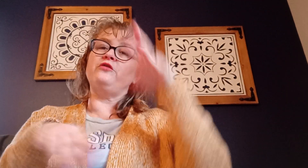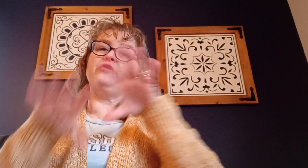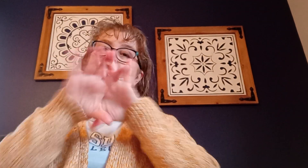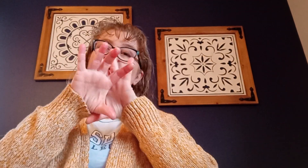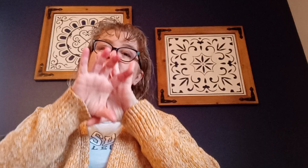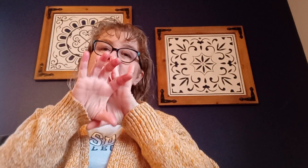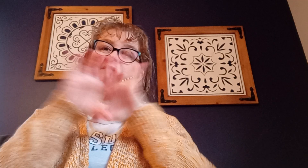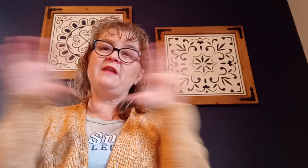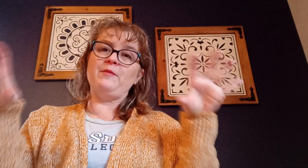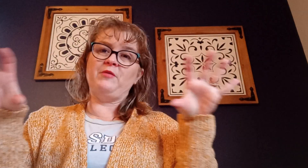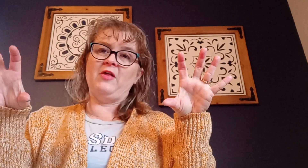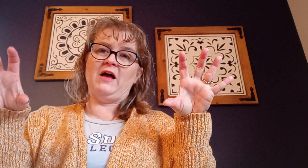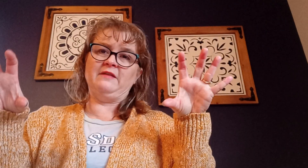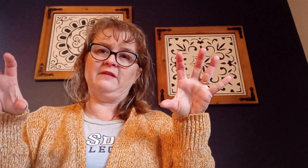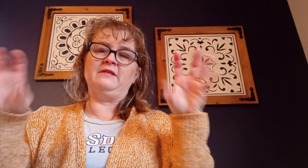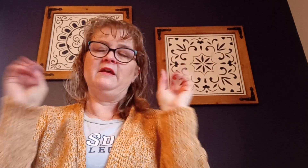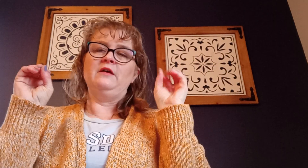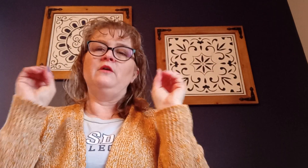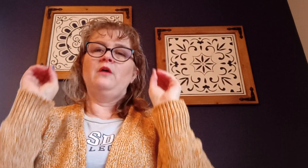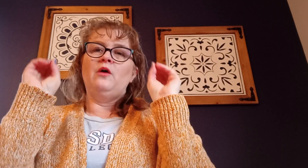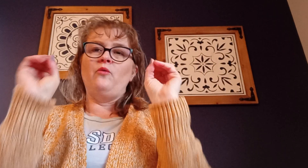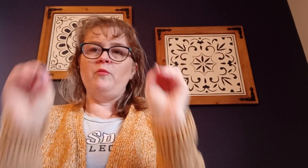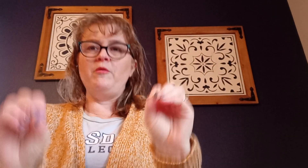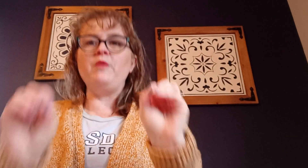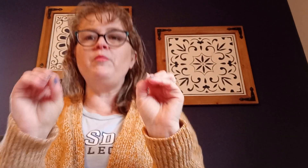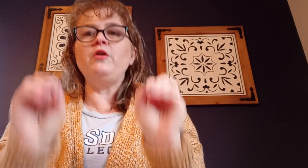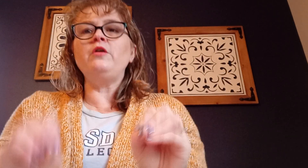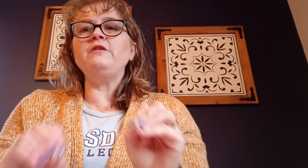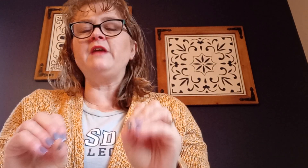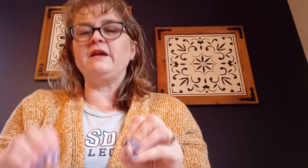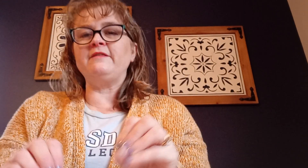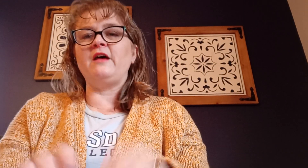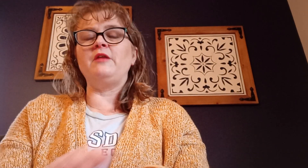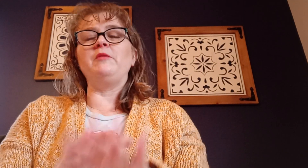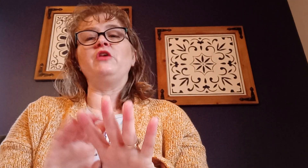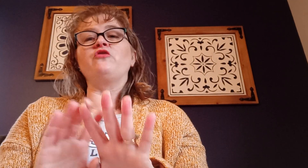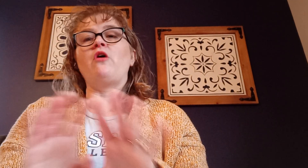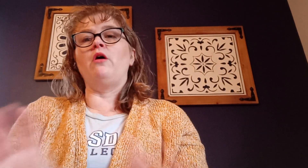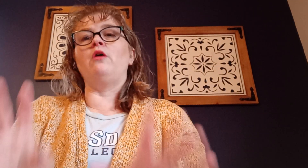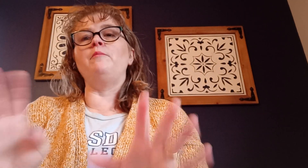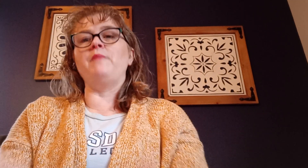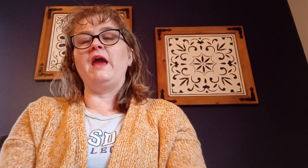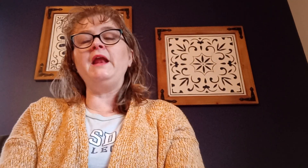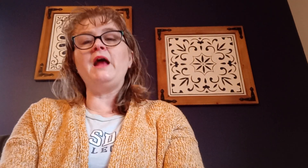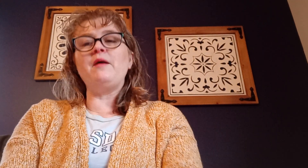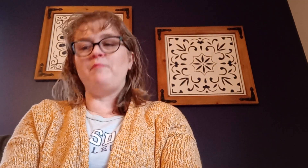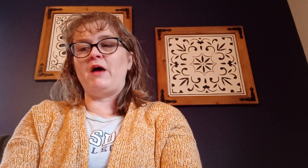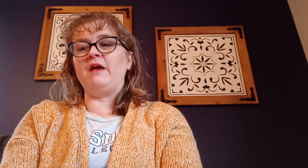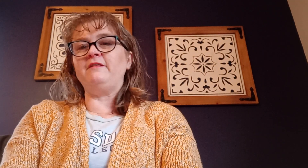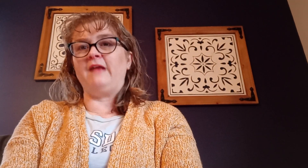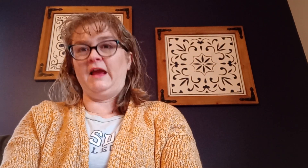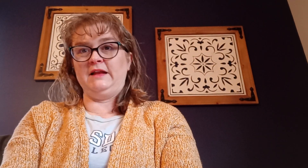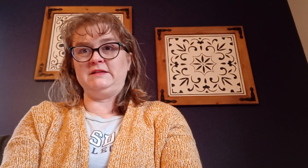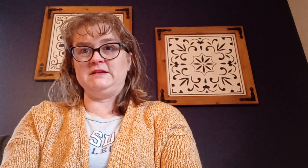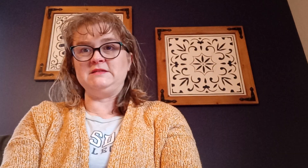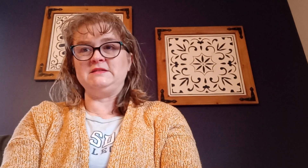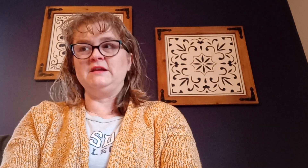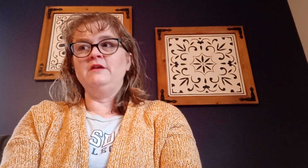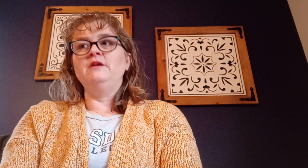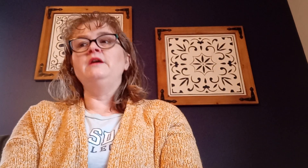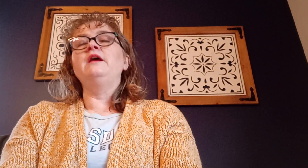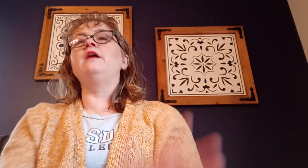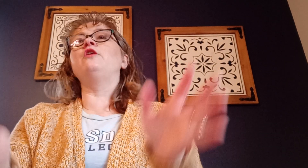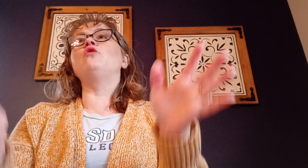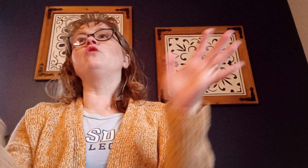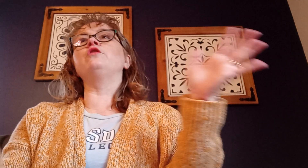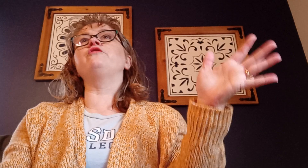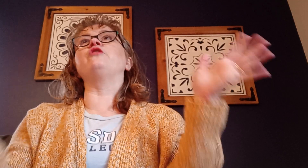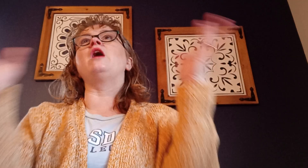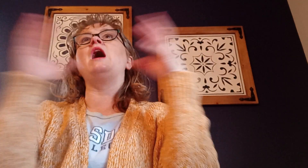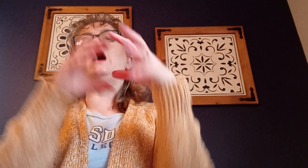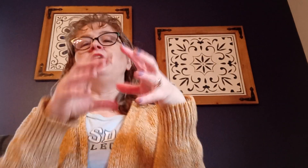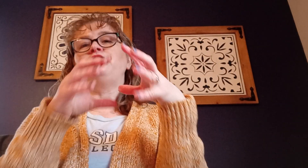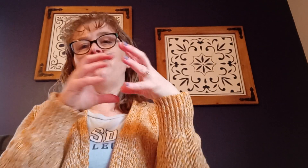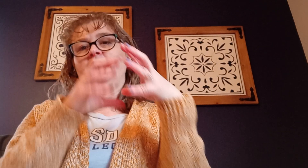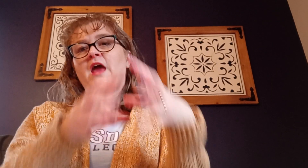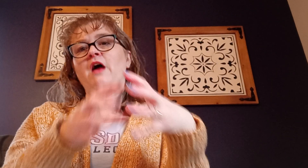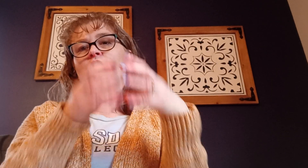there's subclasses. Remember, taxonomy is all made up by scientists in order for us to